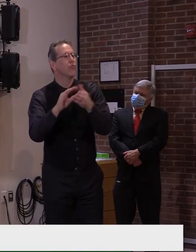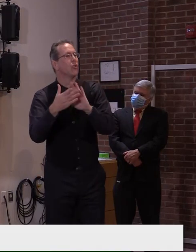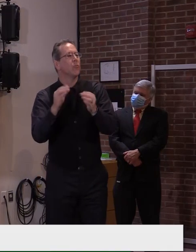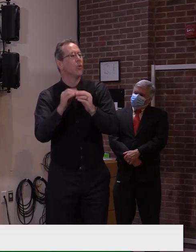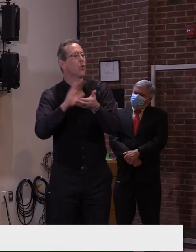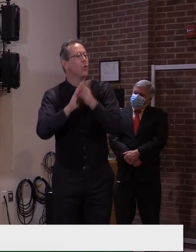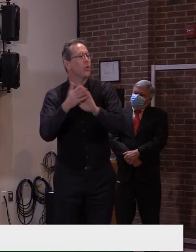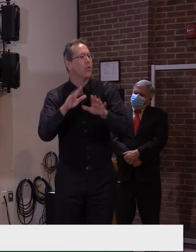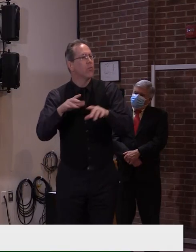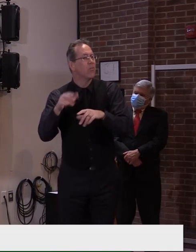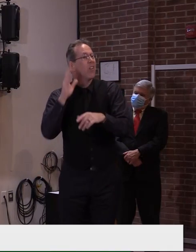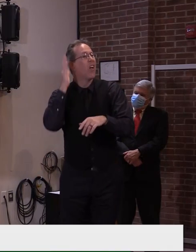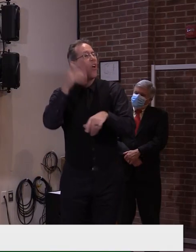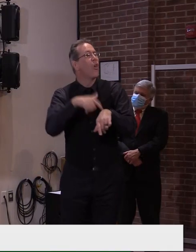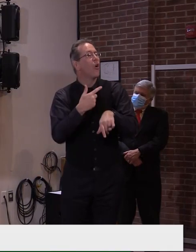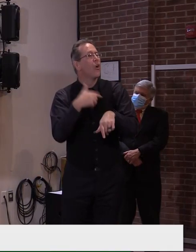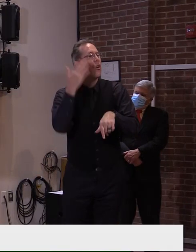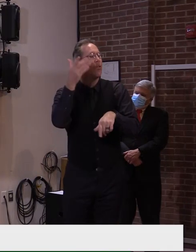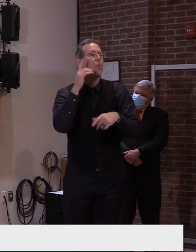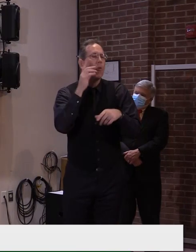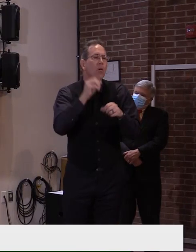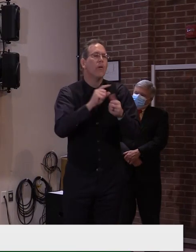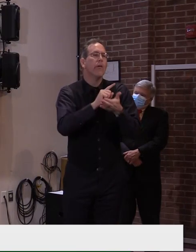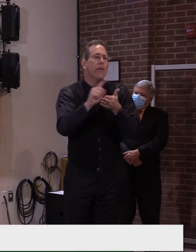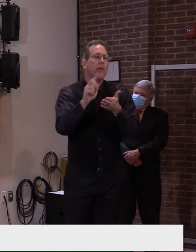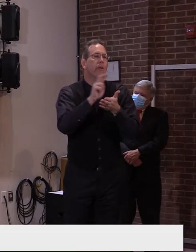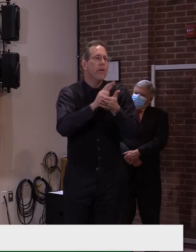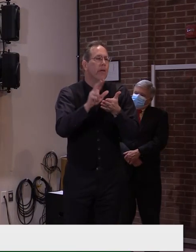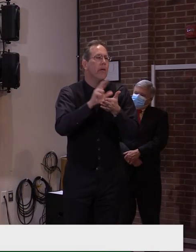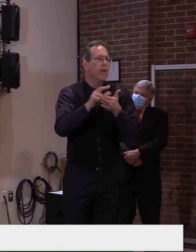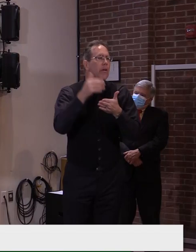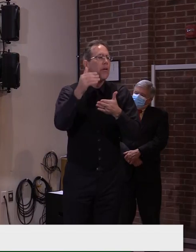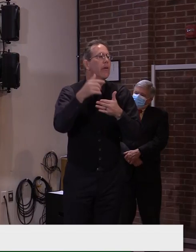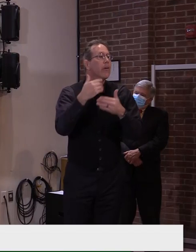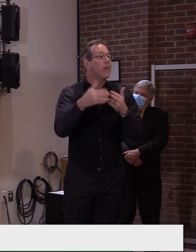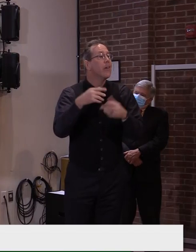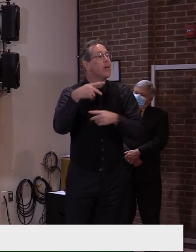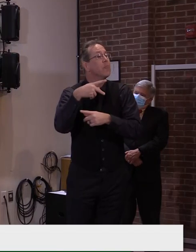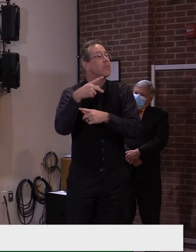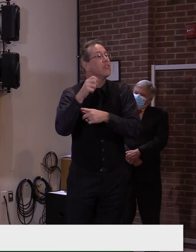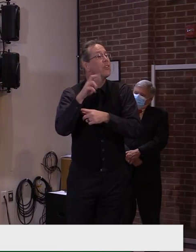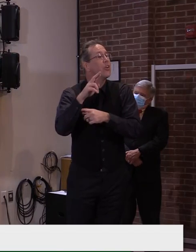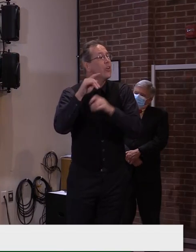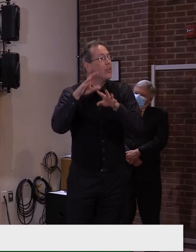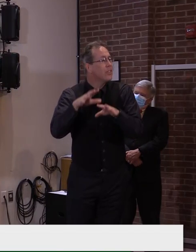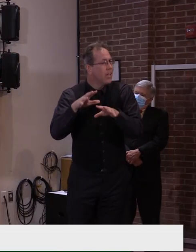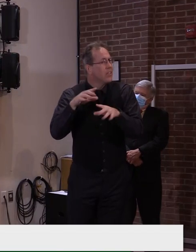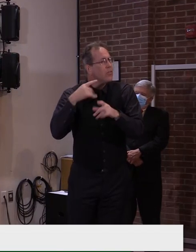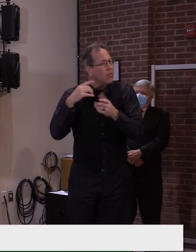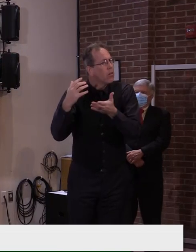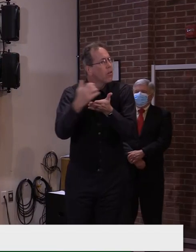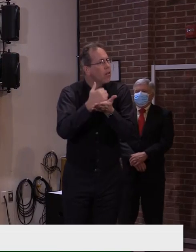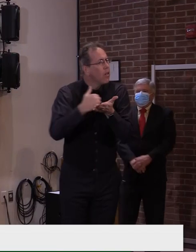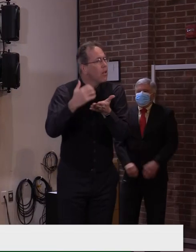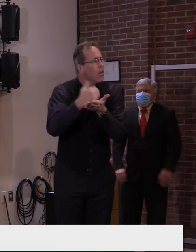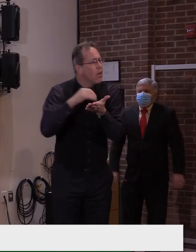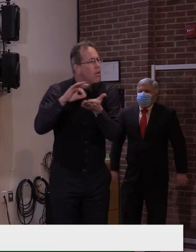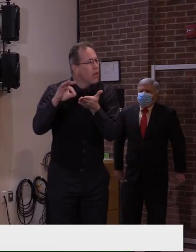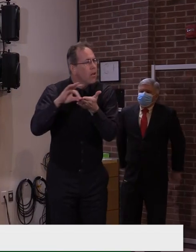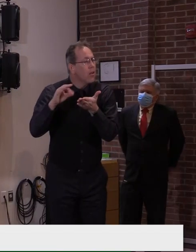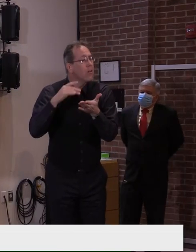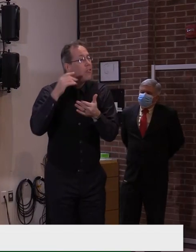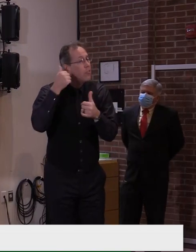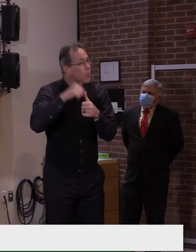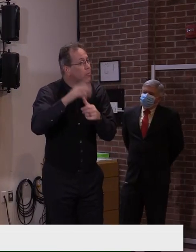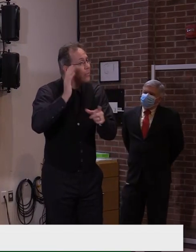with a PCR test and so forth. But a lot of this is going to be predicated on the supply. You know, it sounds like